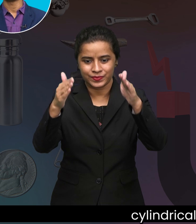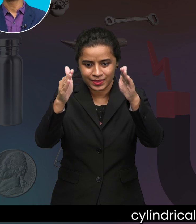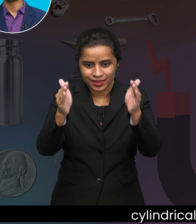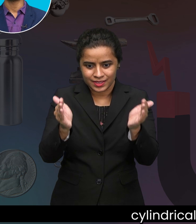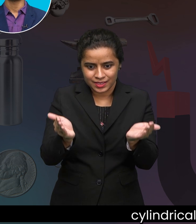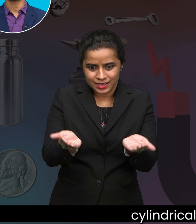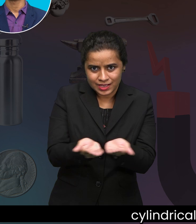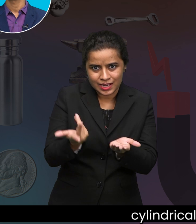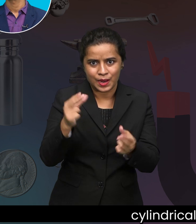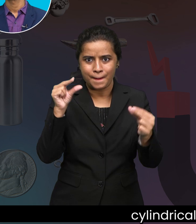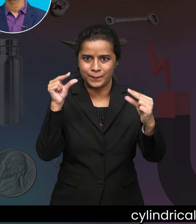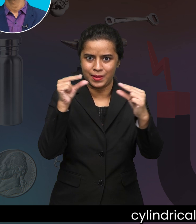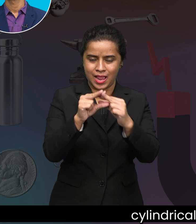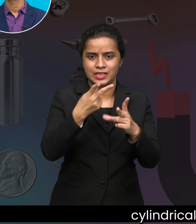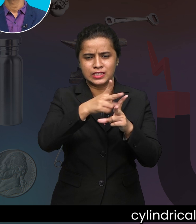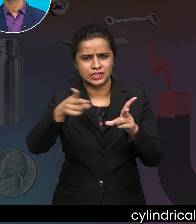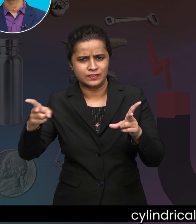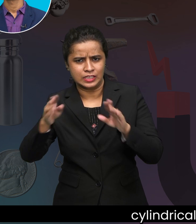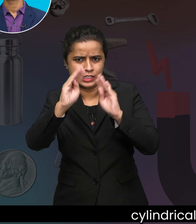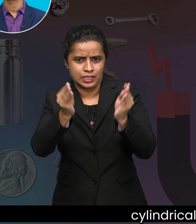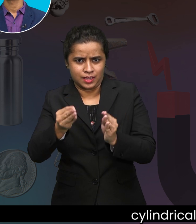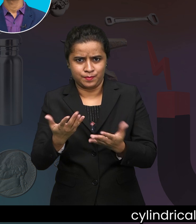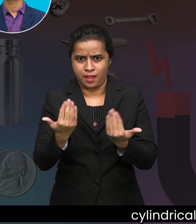cylindrical magnets, and etc.